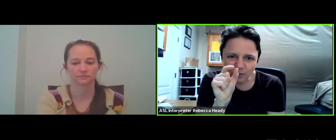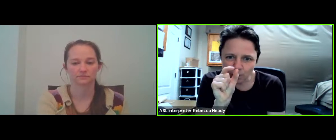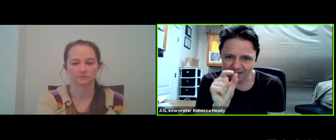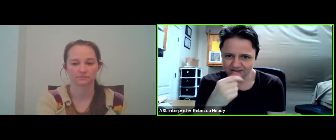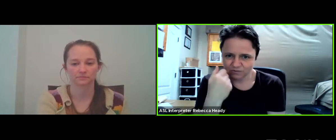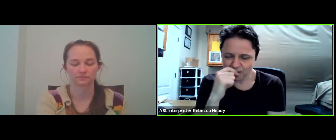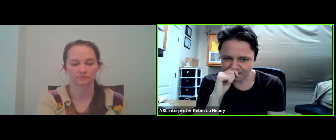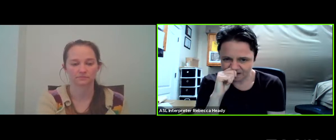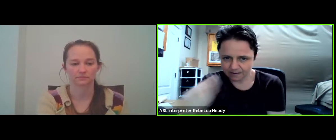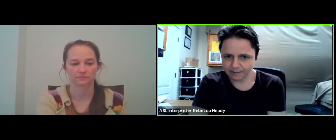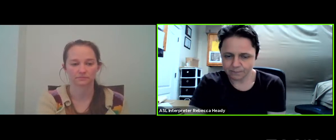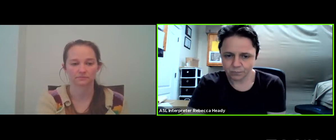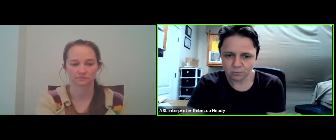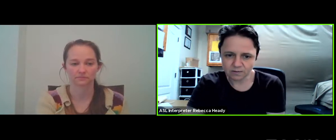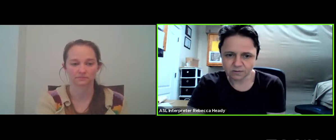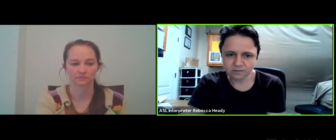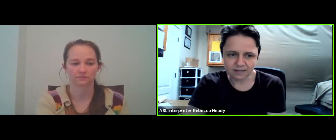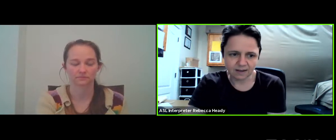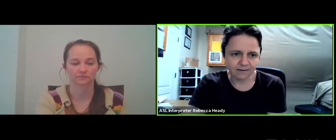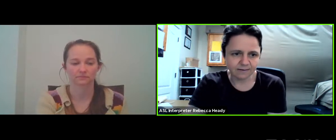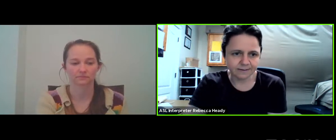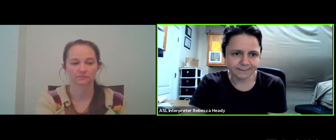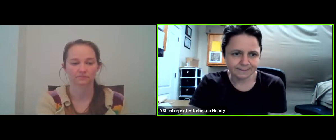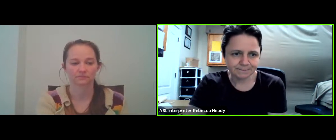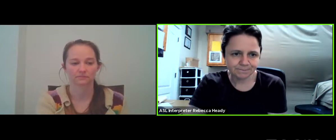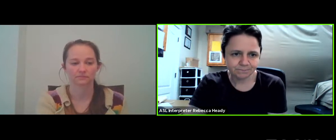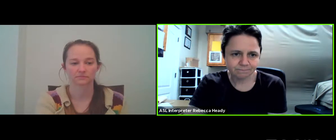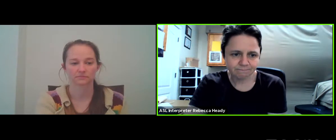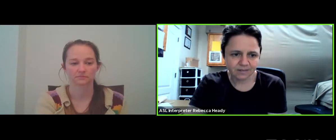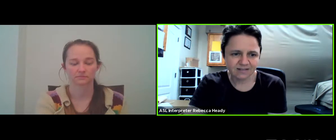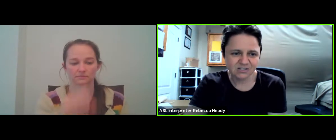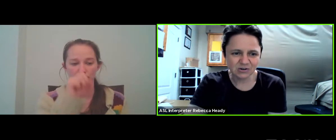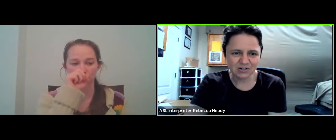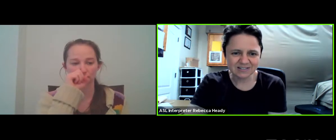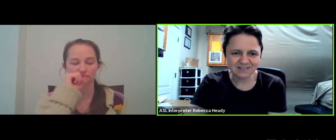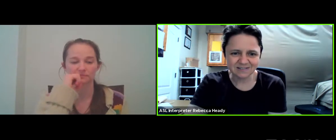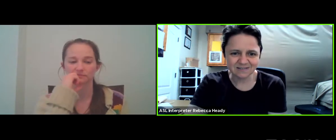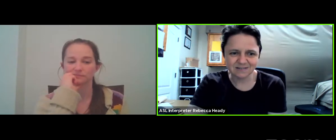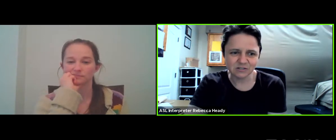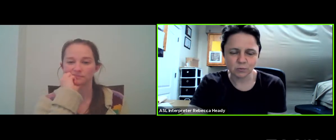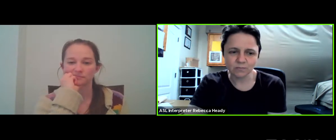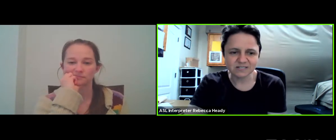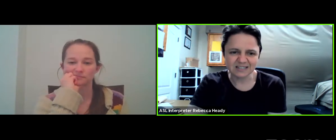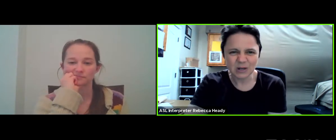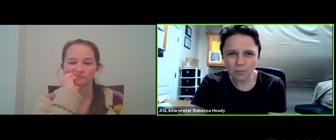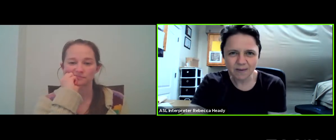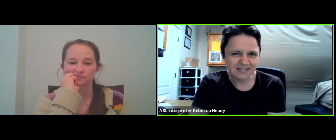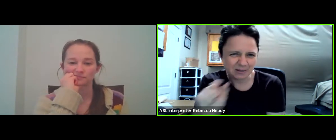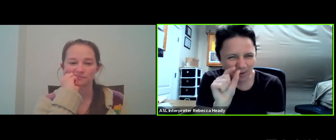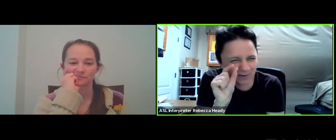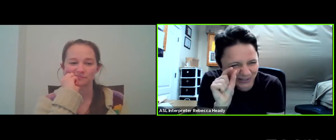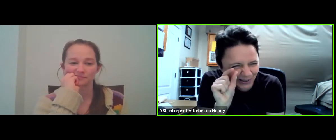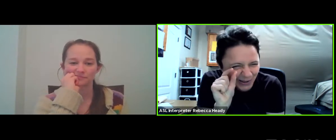tiny, tiny little bit, right? You would also sign that. Is your room just a